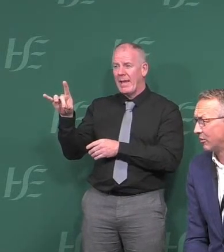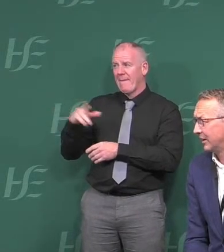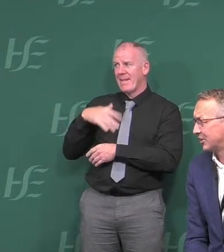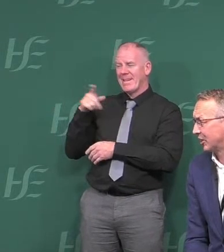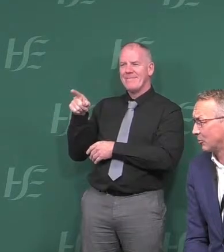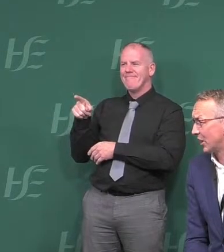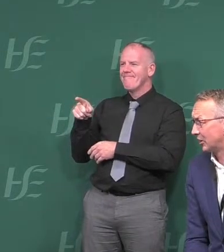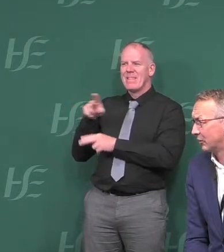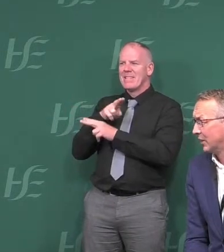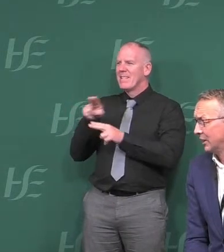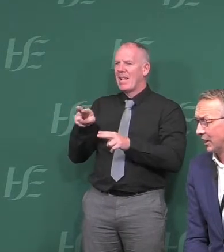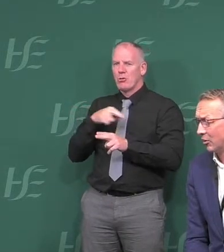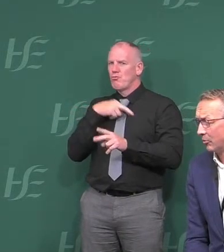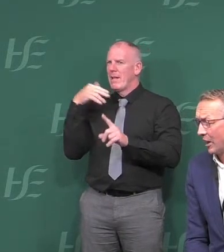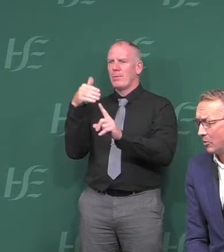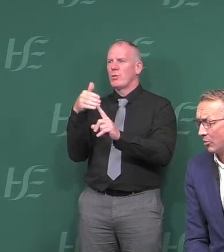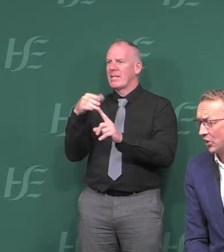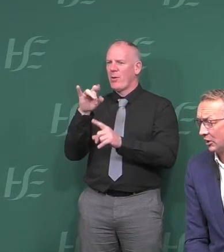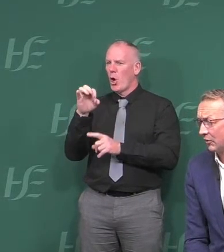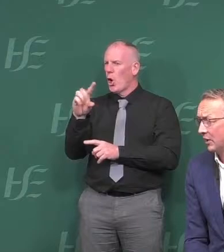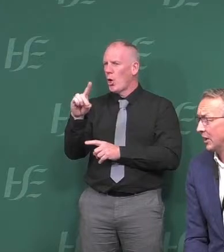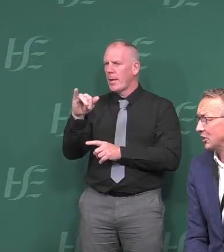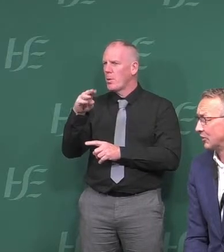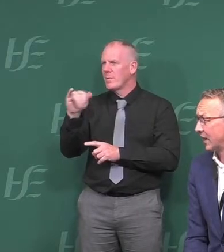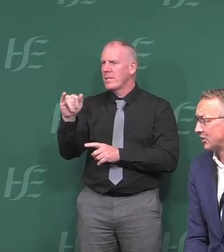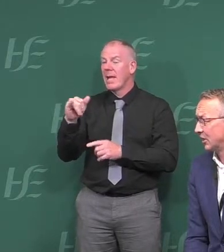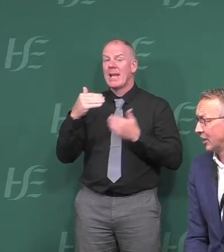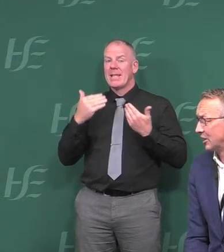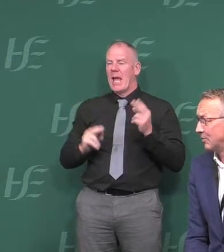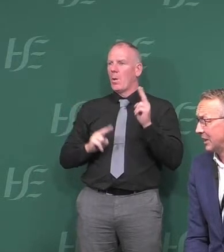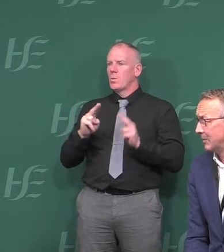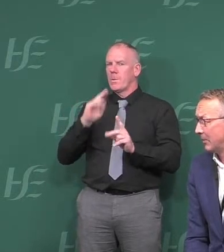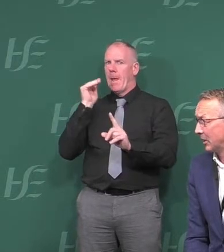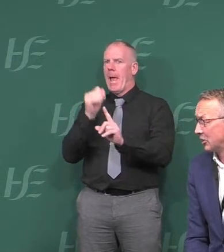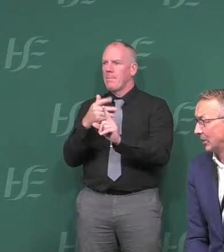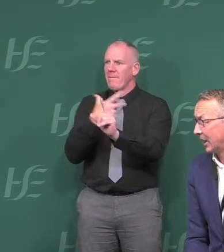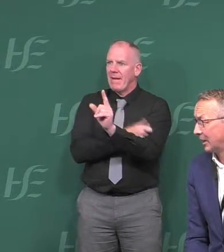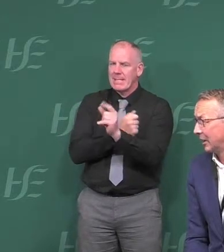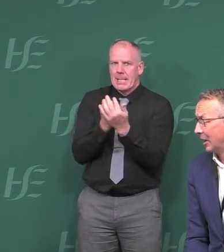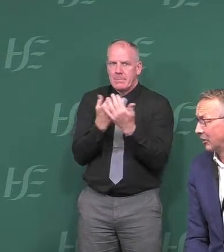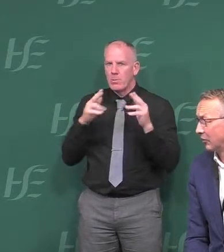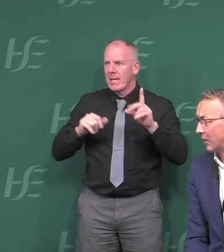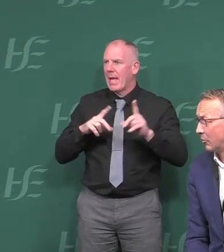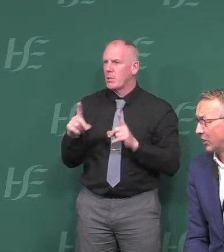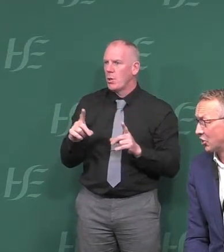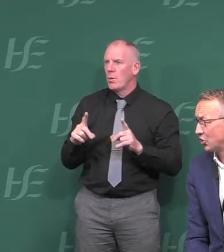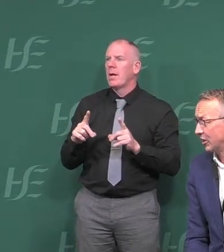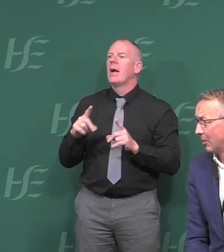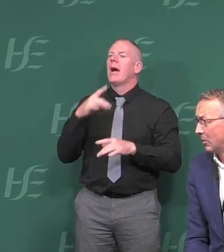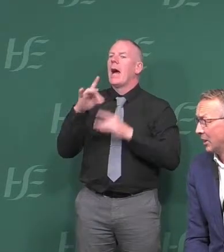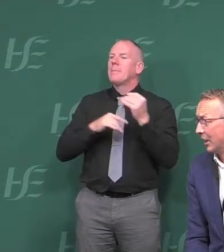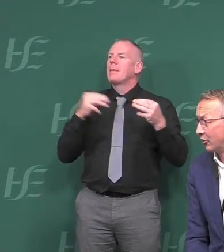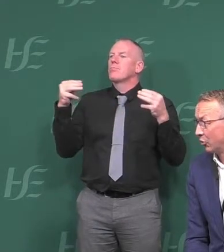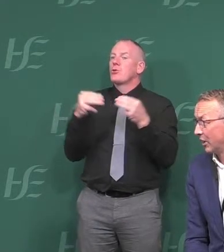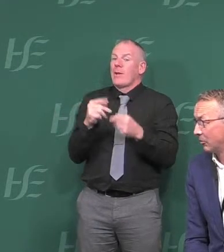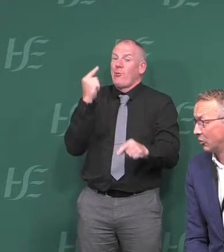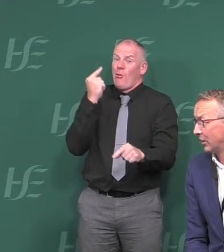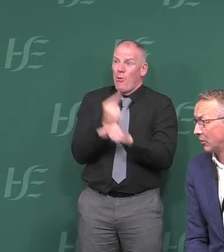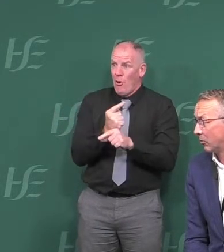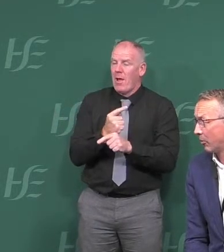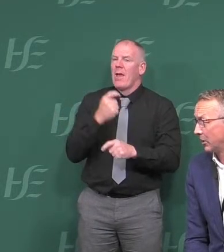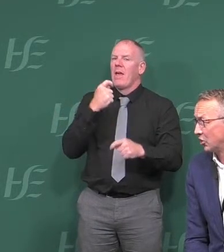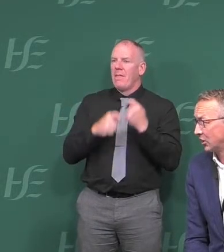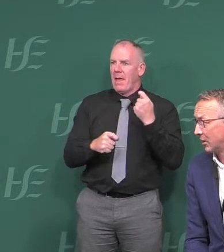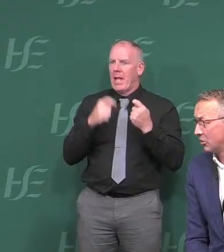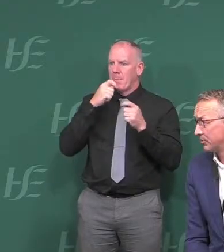it's no longer a realistic objective, and our primary objective is to vaccinate as many people as we can and confer protection to them and through them